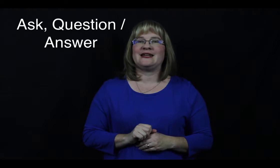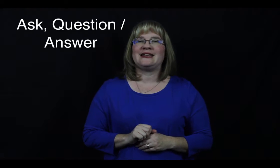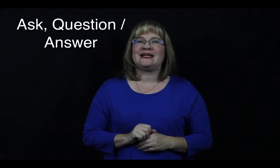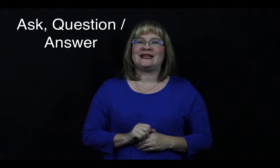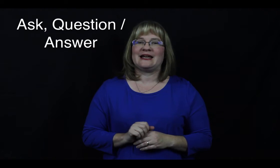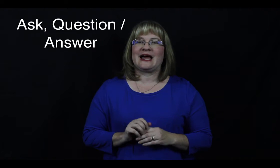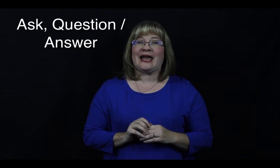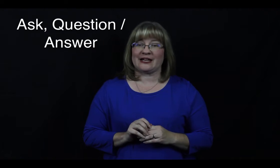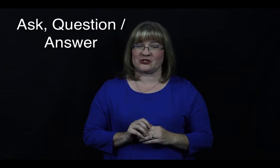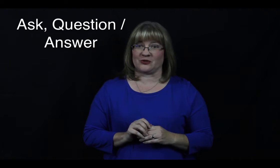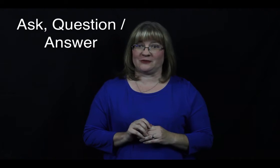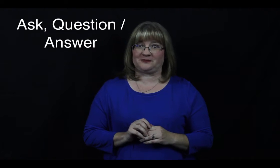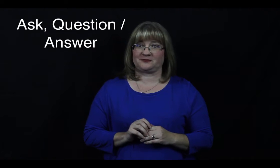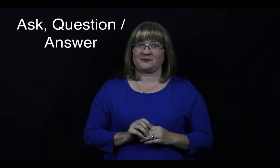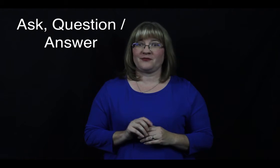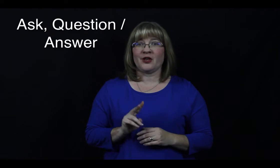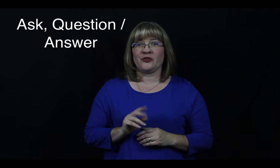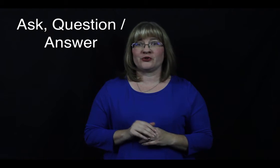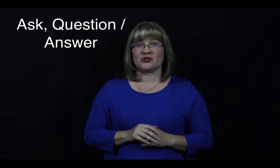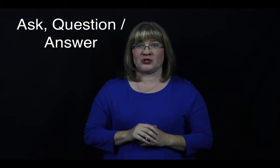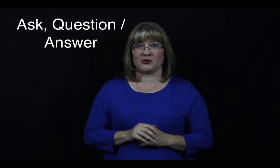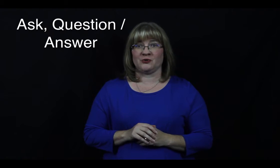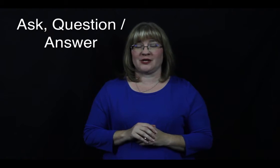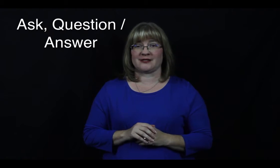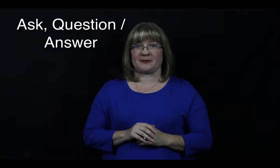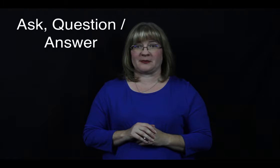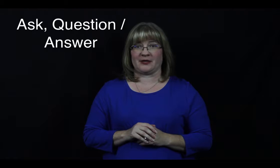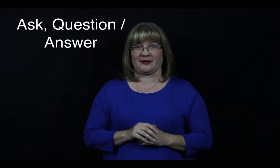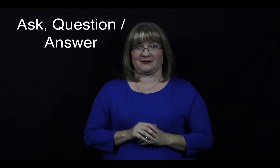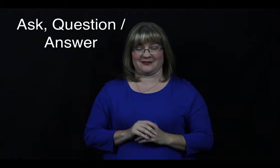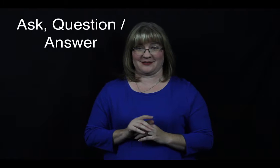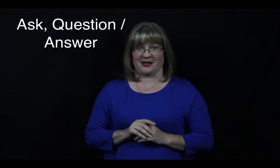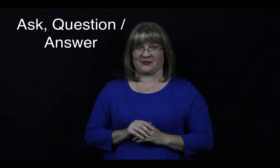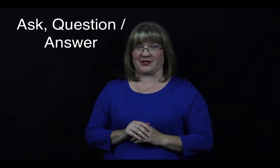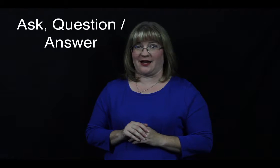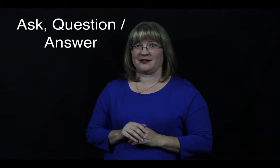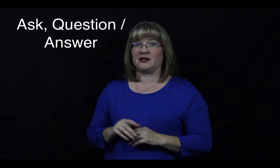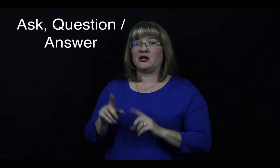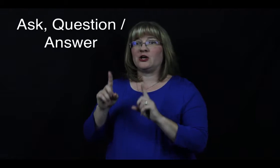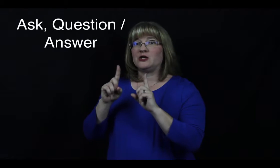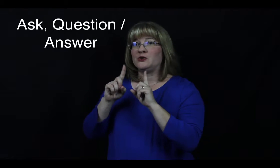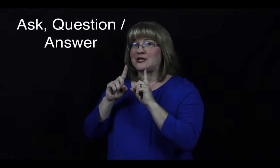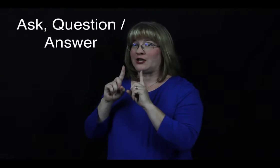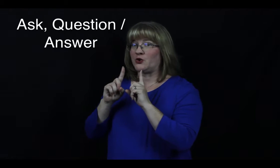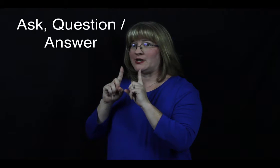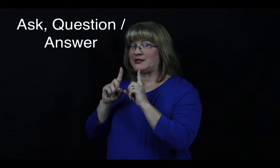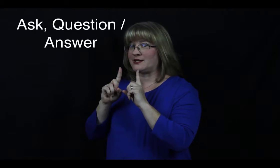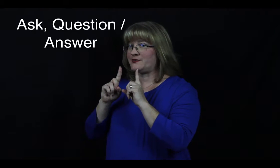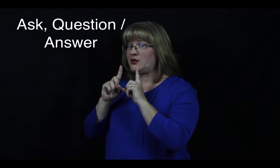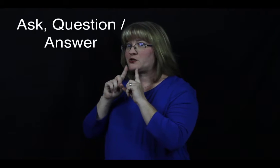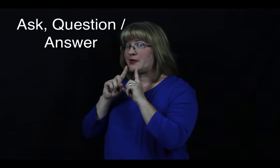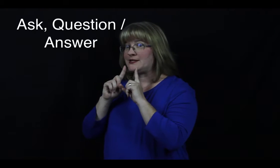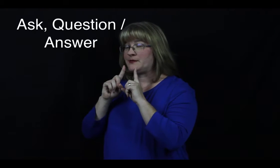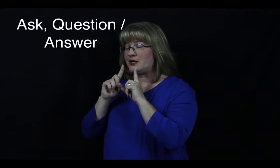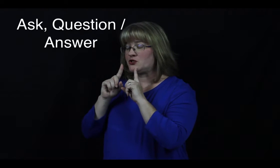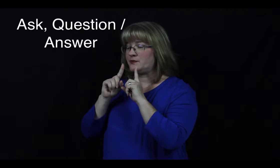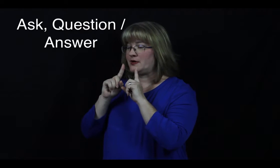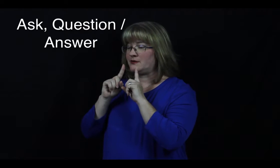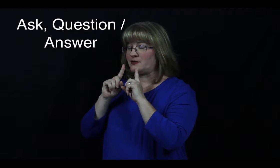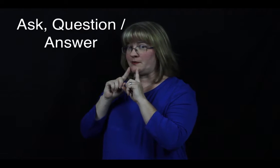sign answer, there's two acceptable signs for that. You can take your index fingers, place them right